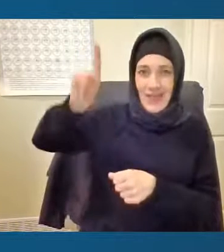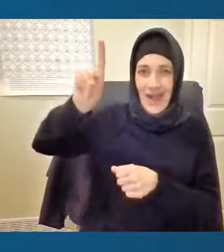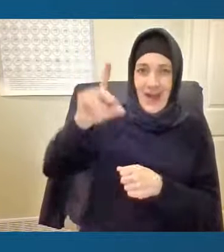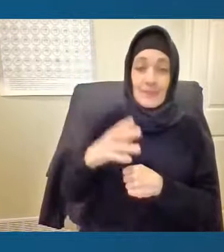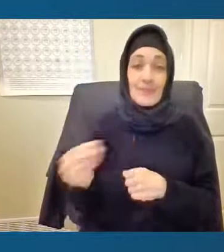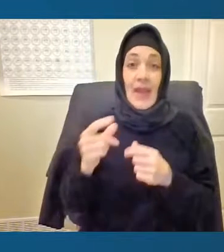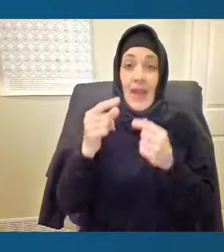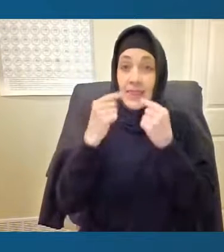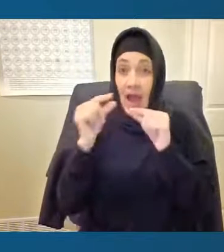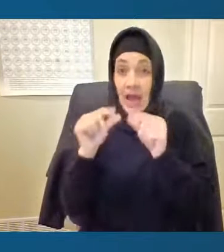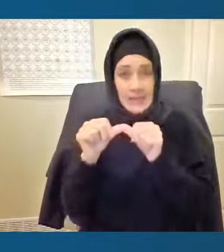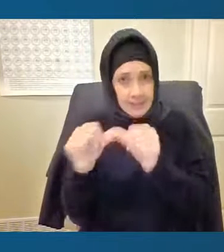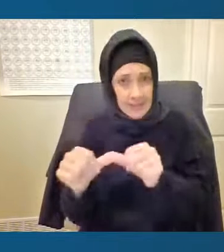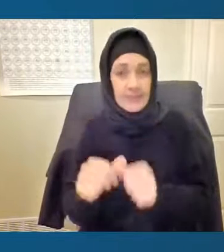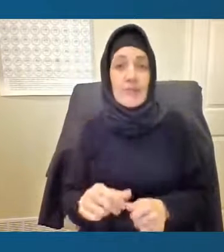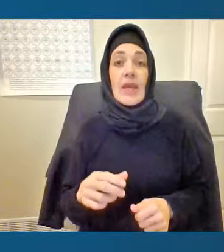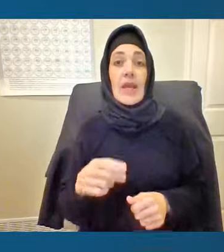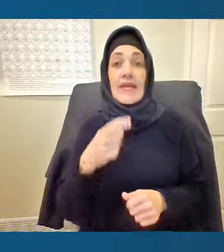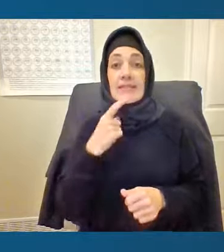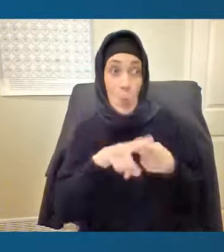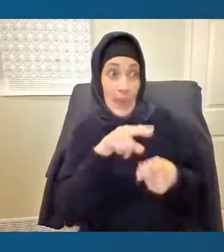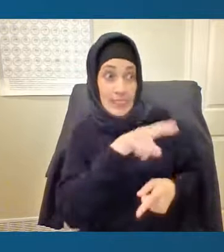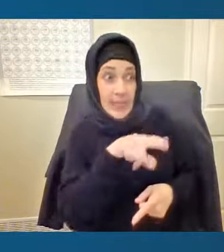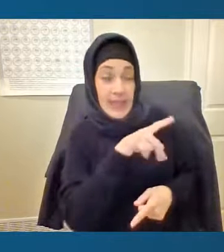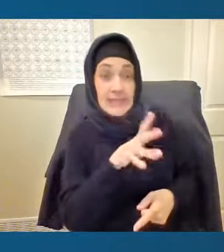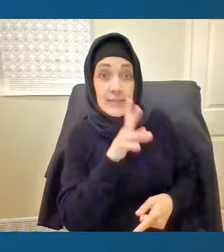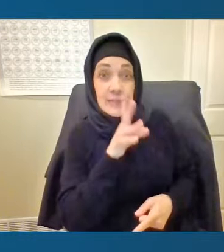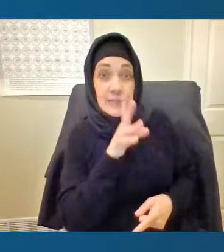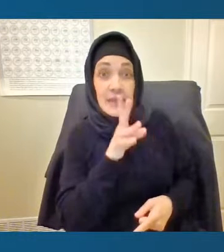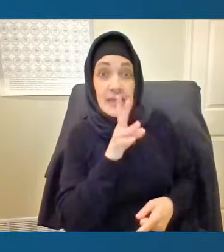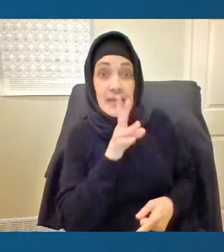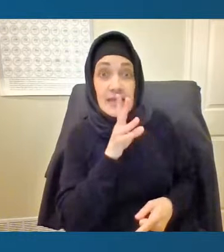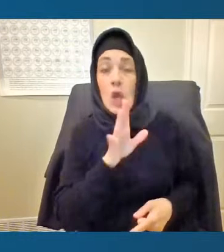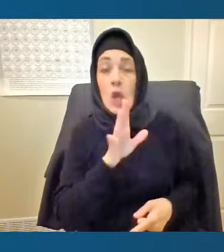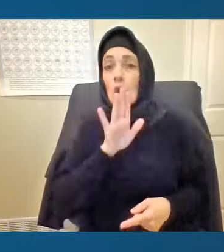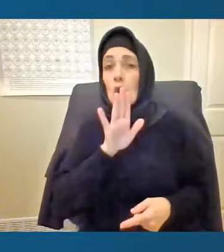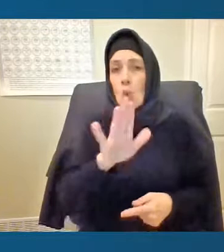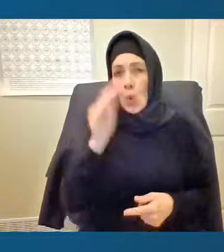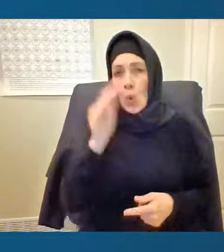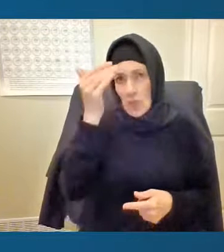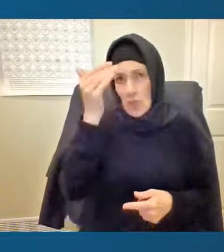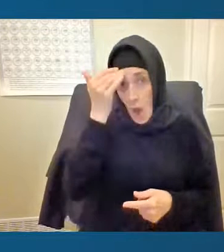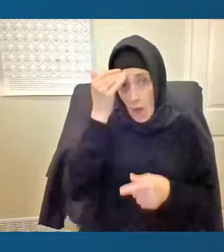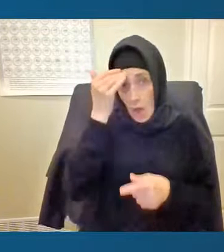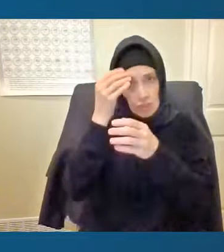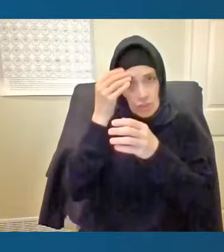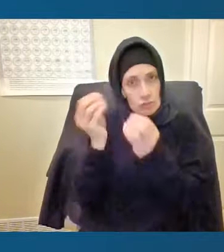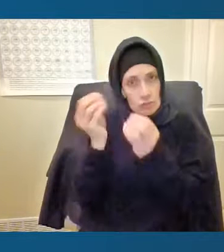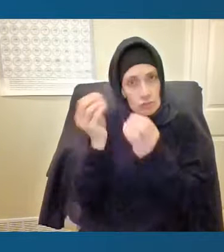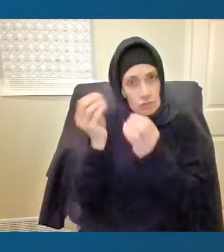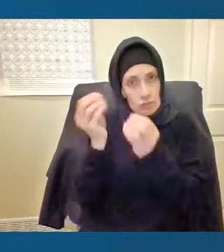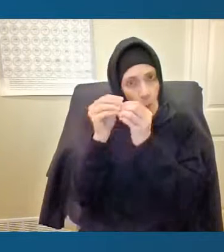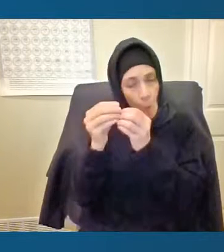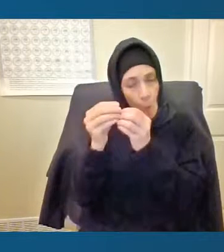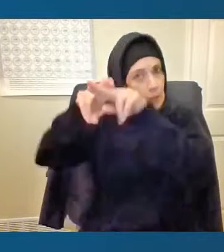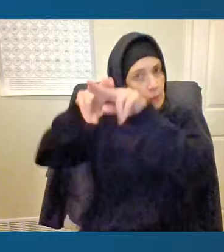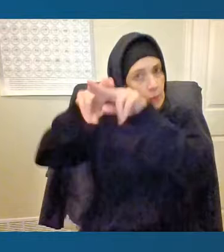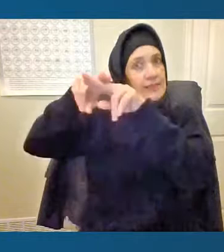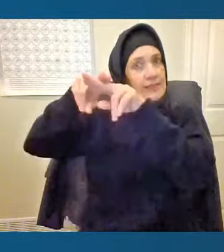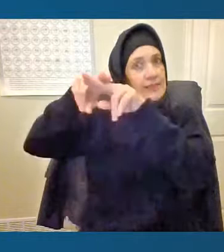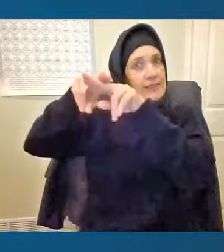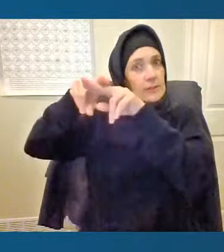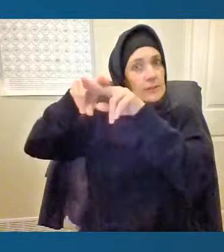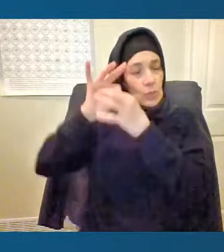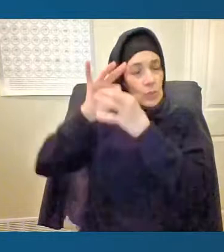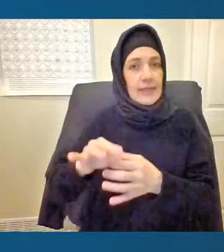speak, your knowledge of the deen is increased. Right? So whenever they're talking something about the deen, something about Allah, something about akhirah,